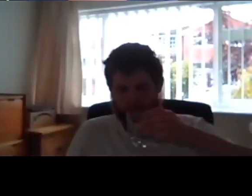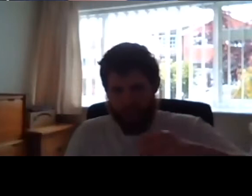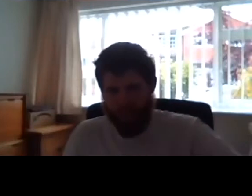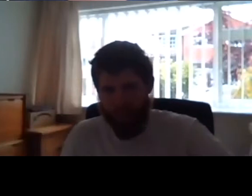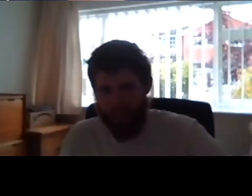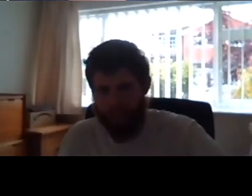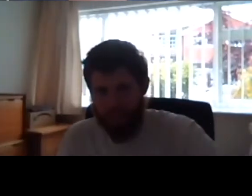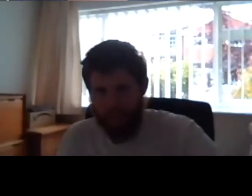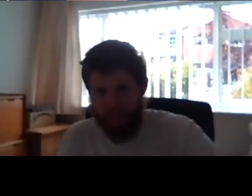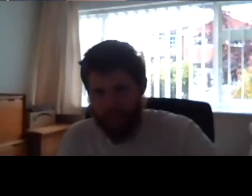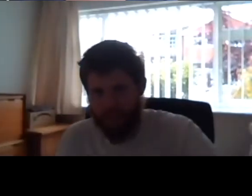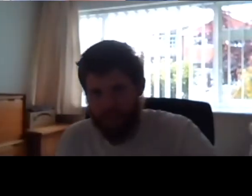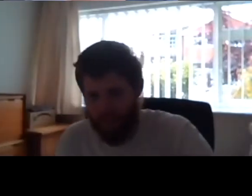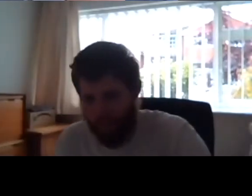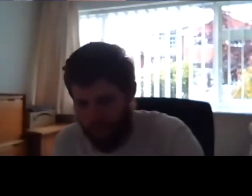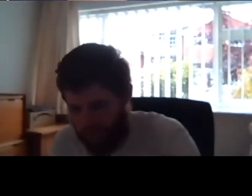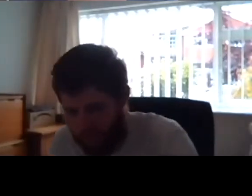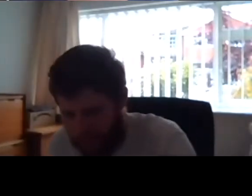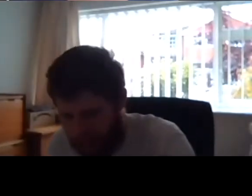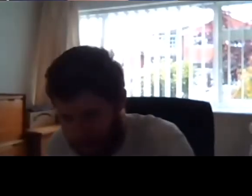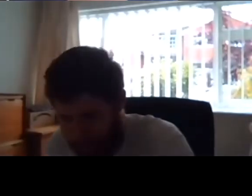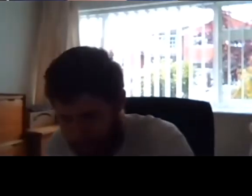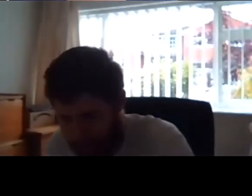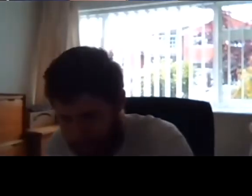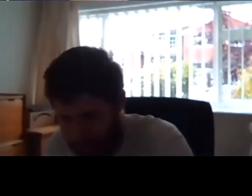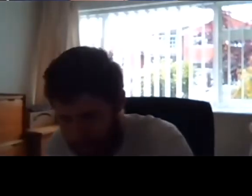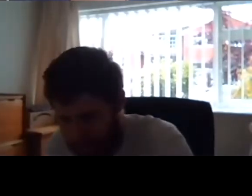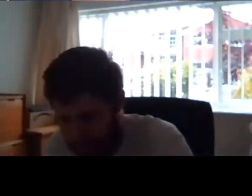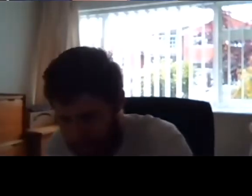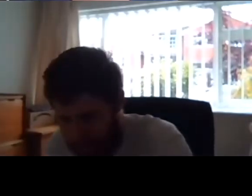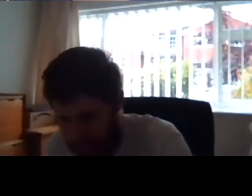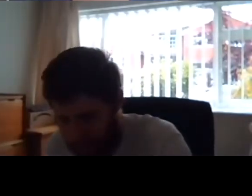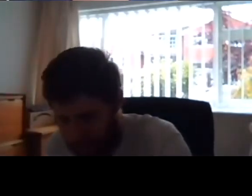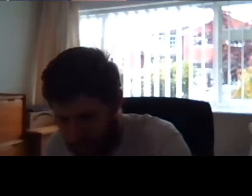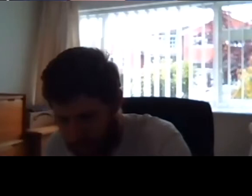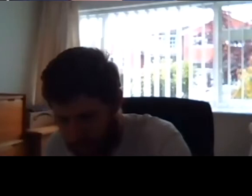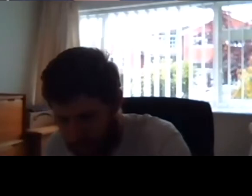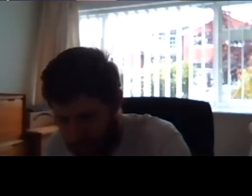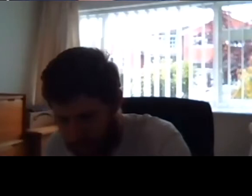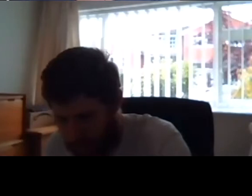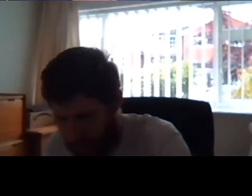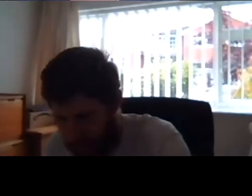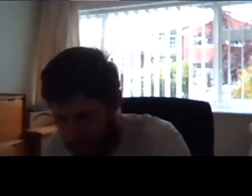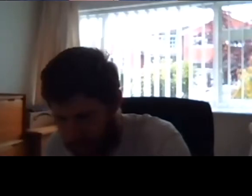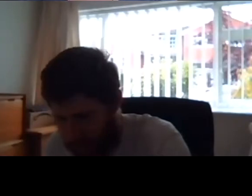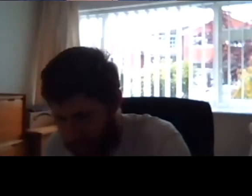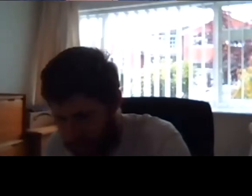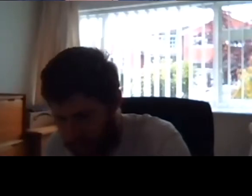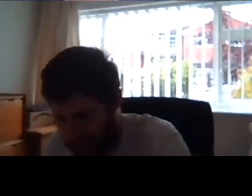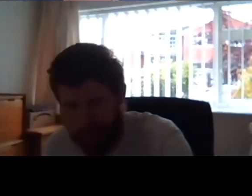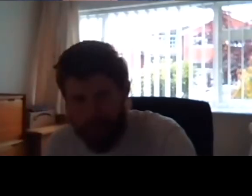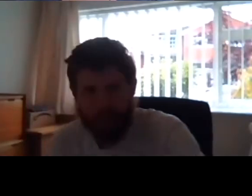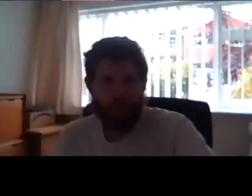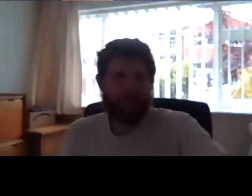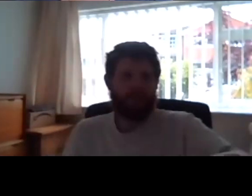it is different to English. But I thought we could go around and maybe if people want to say what knowledge they have of BSL or how